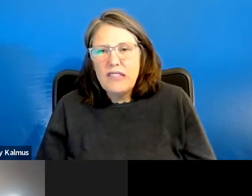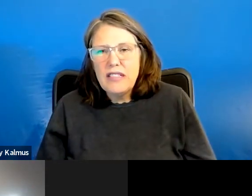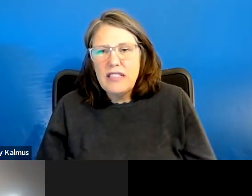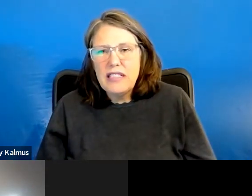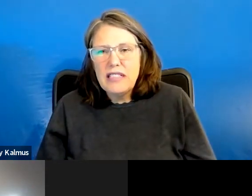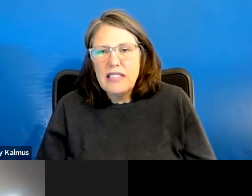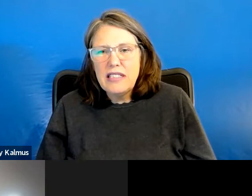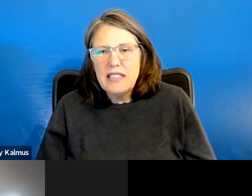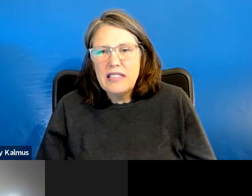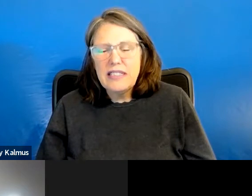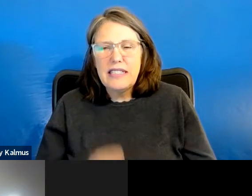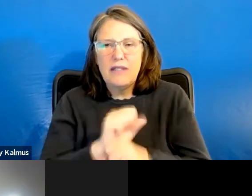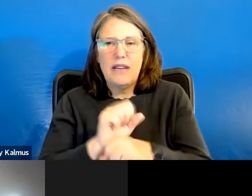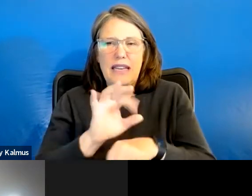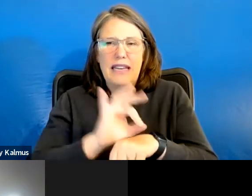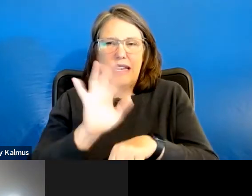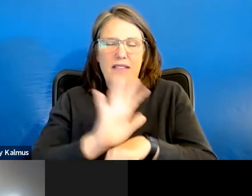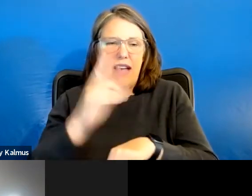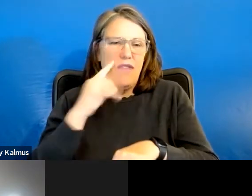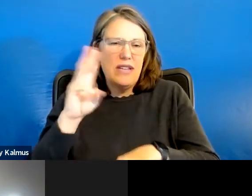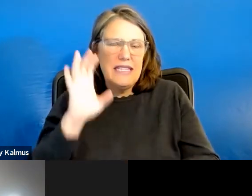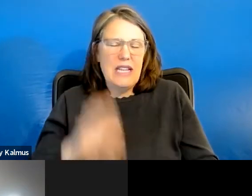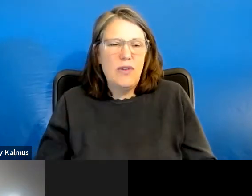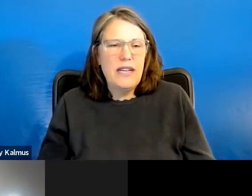Do work a 9 to 5 for 600.